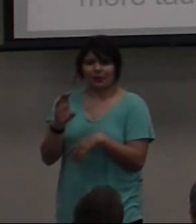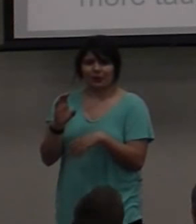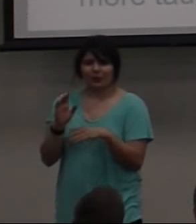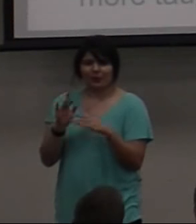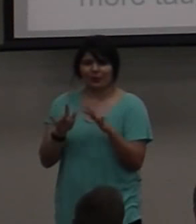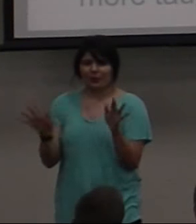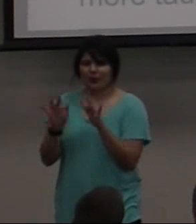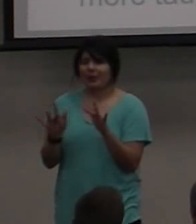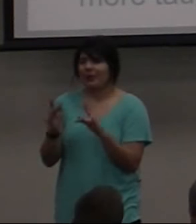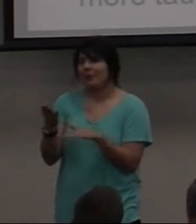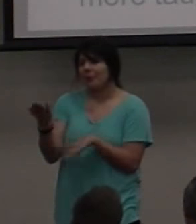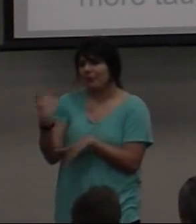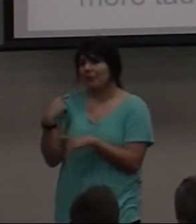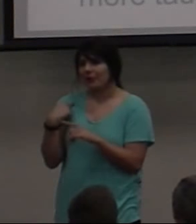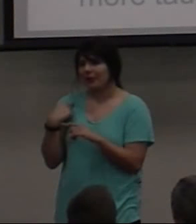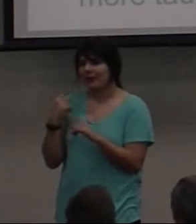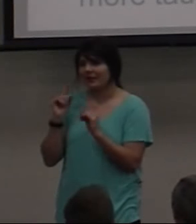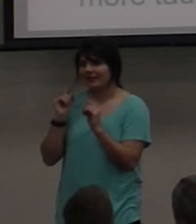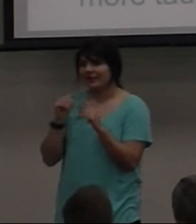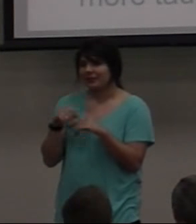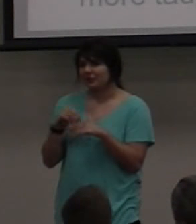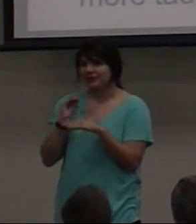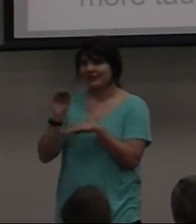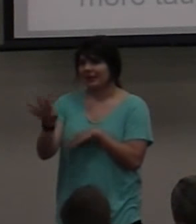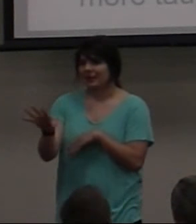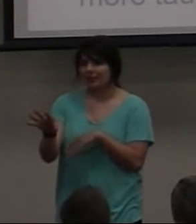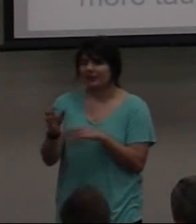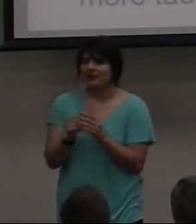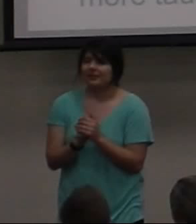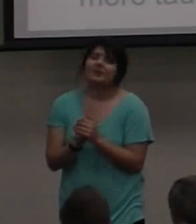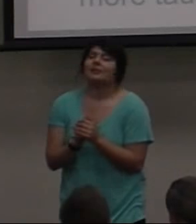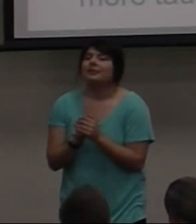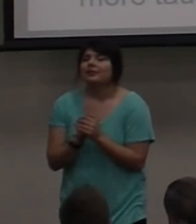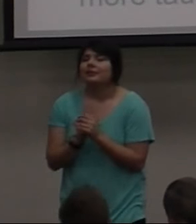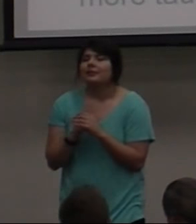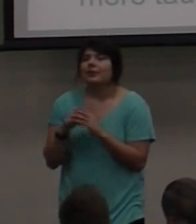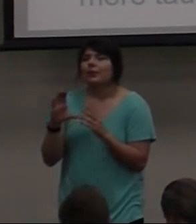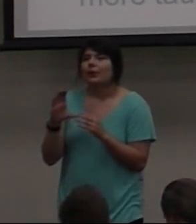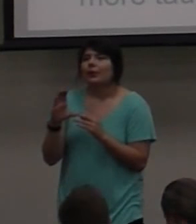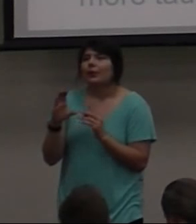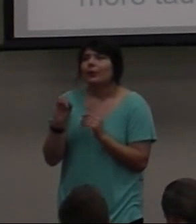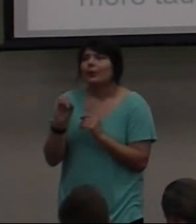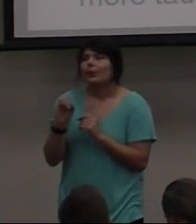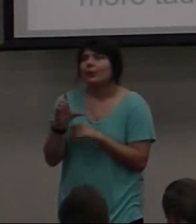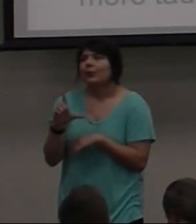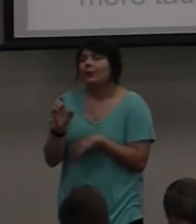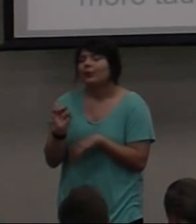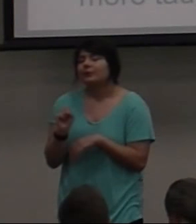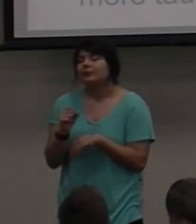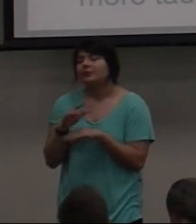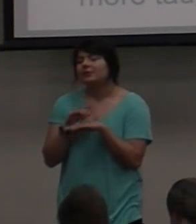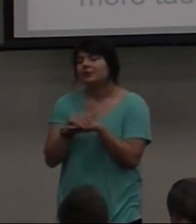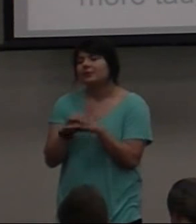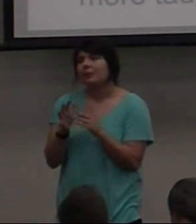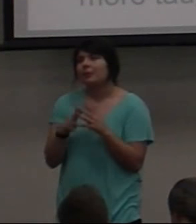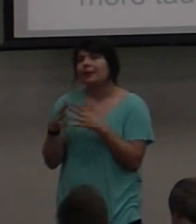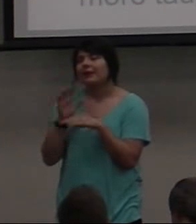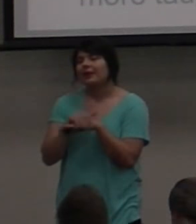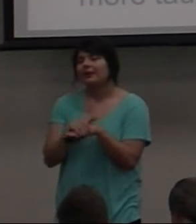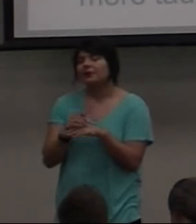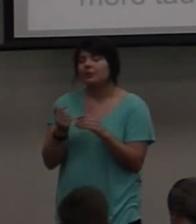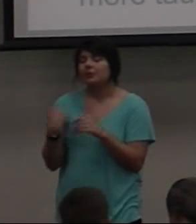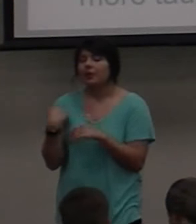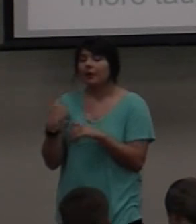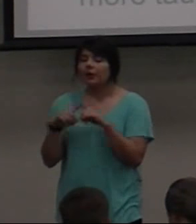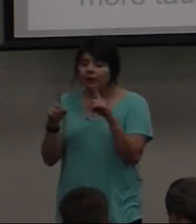the radio station phones, calls, American English, calls, and then we